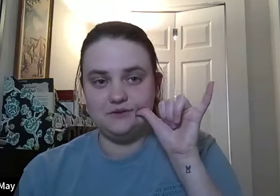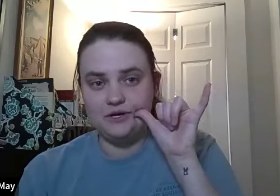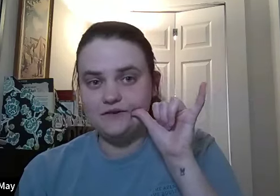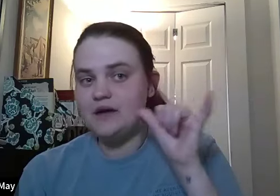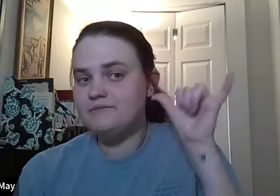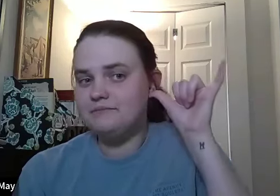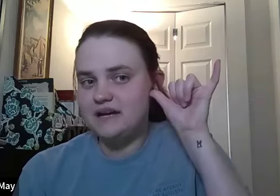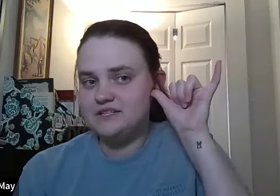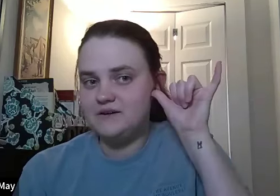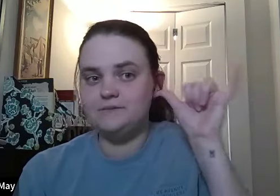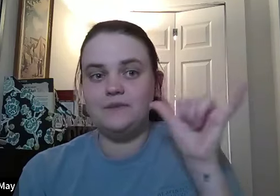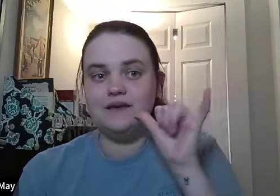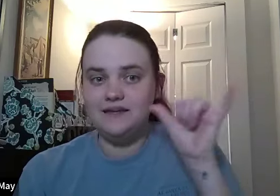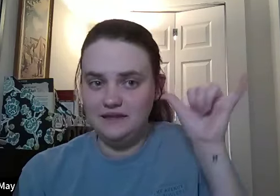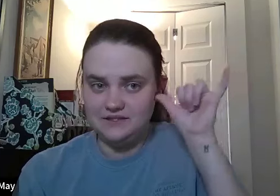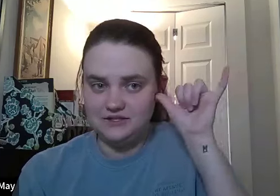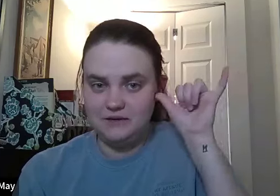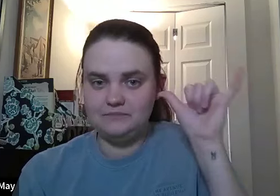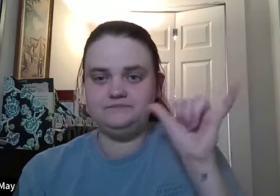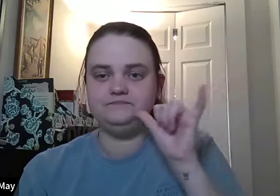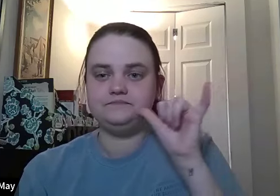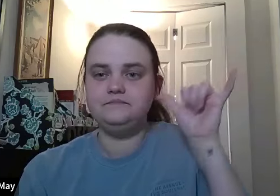corner of your mouth, back to your ear. Yesterday.